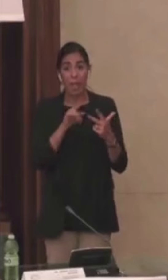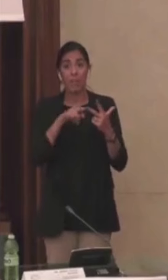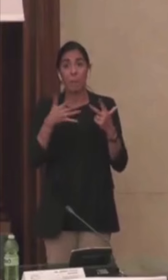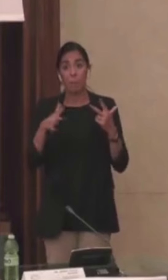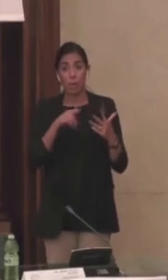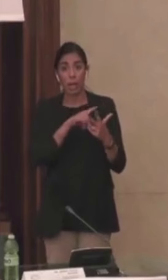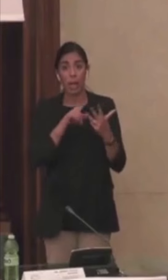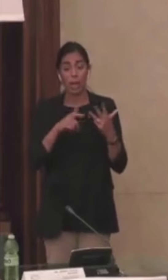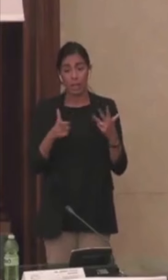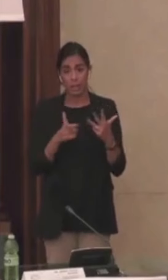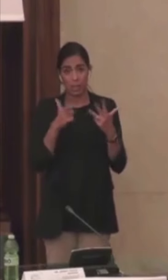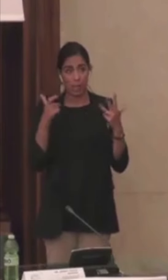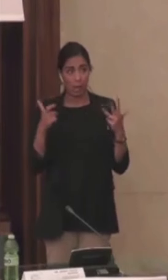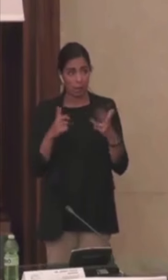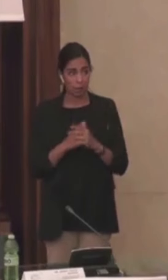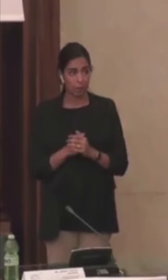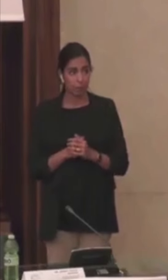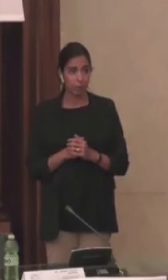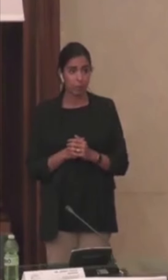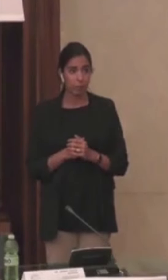symptoms.